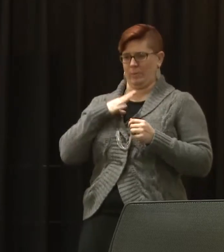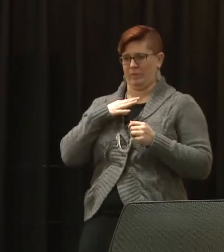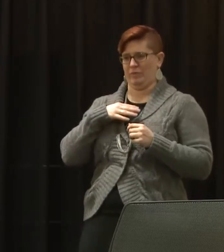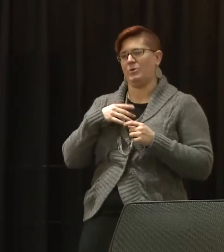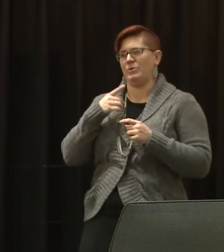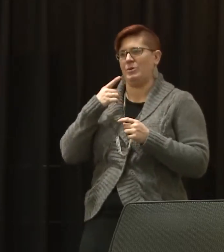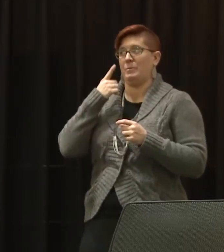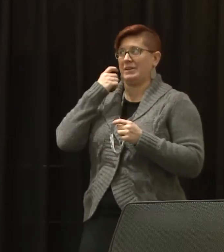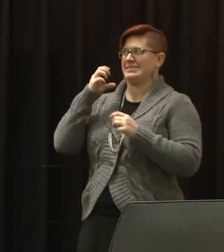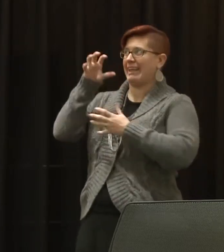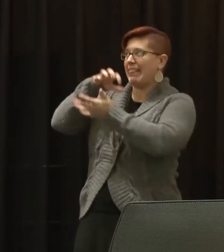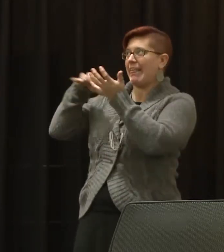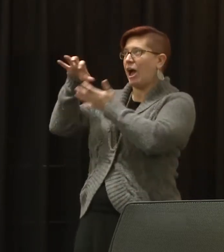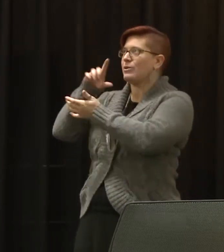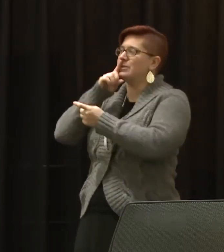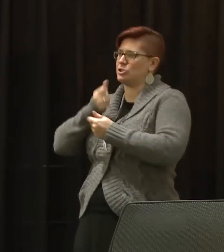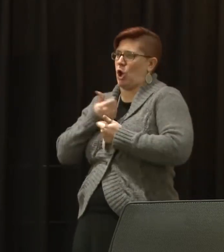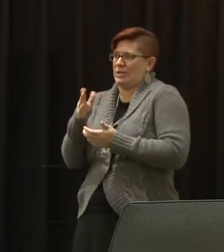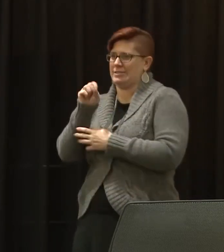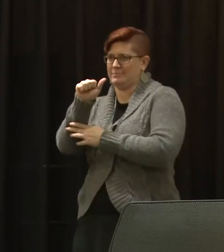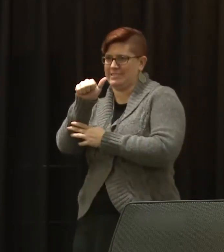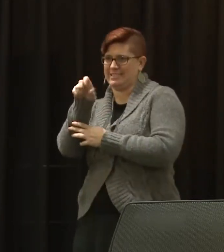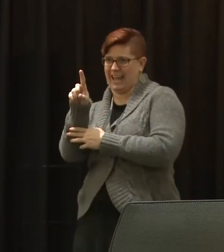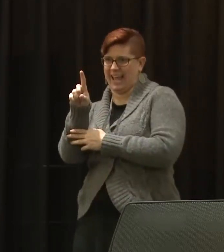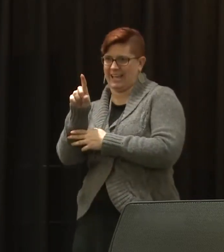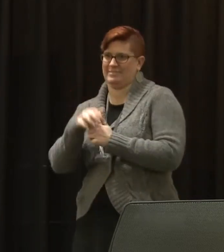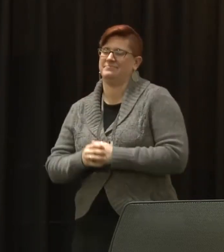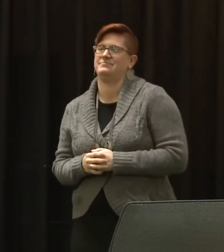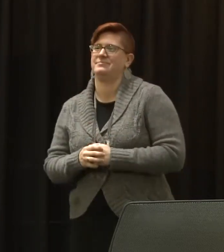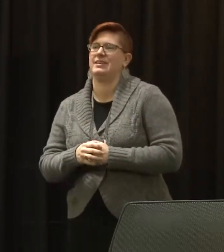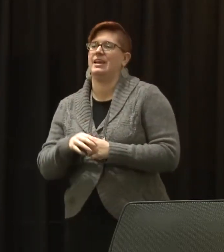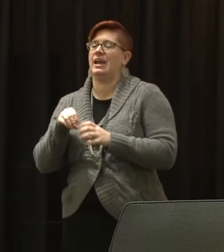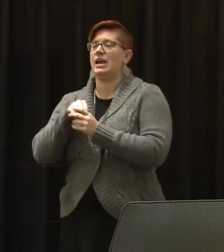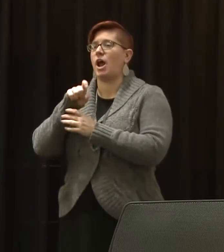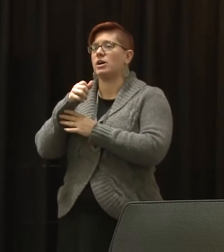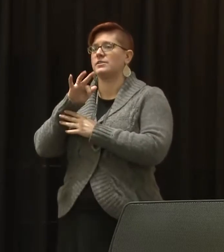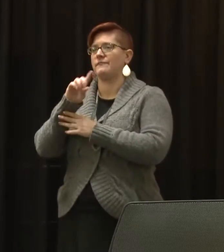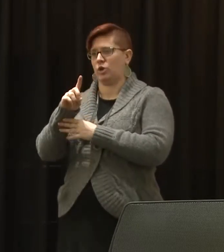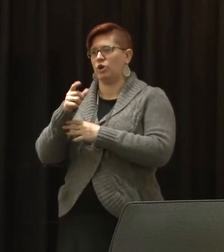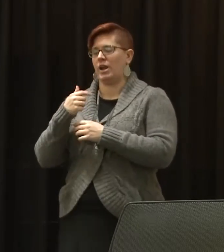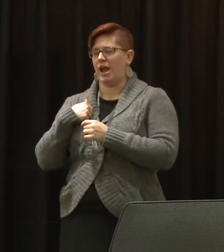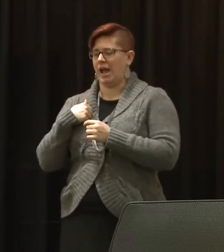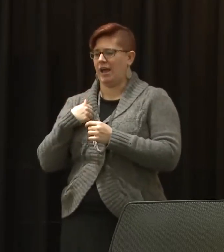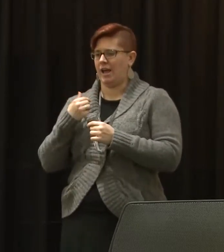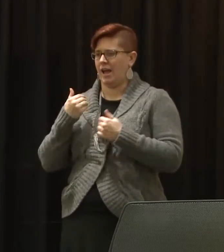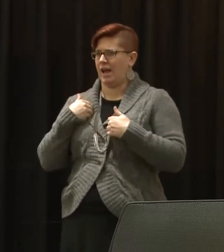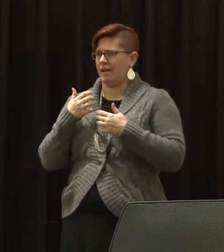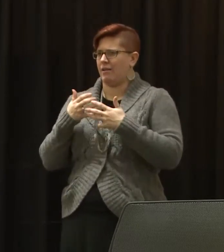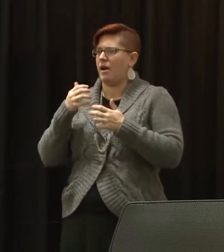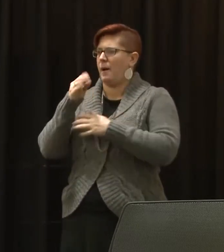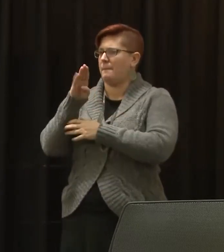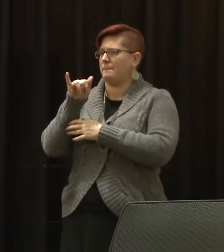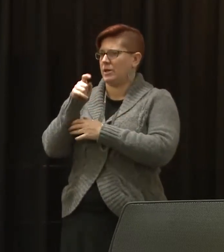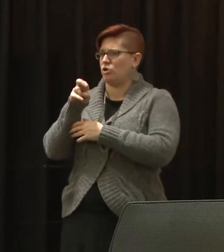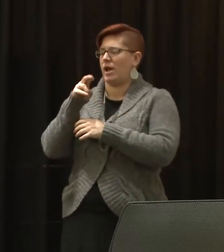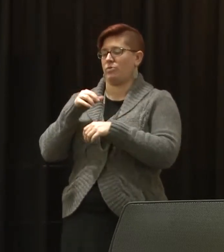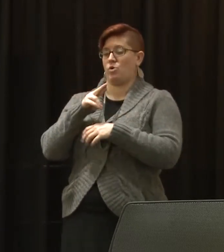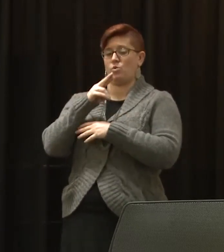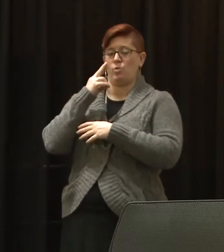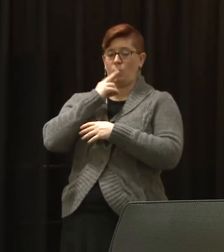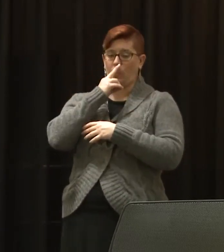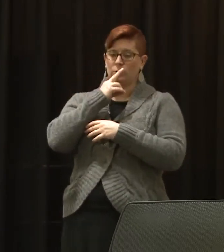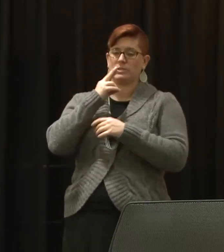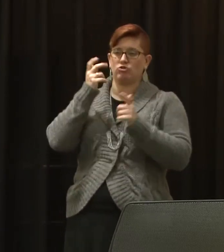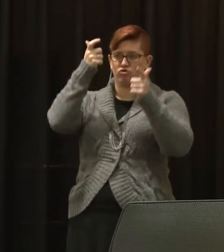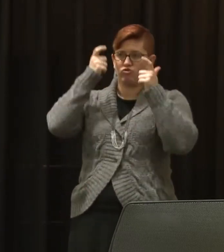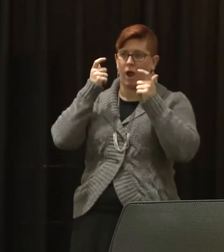SAD. At Oxford, I self-medicated with repeated pints of bitter at the Rose and Crown pub. One night in a